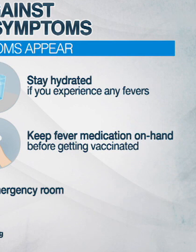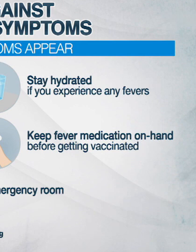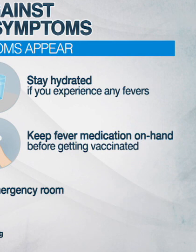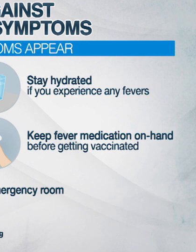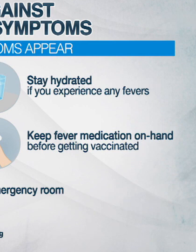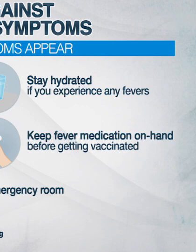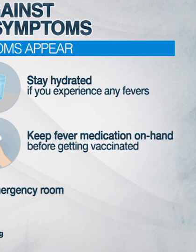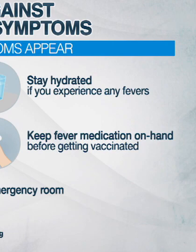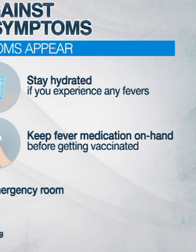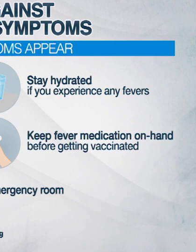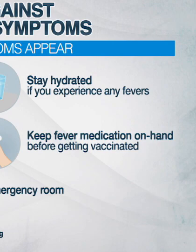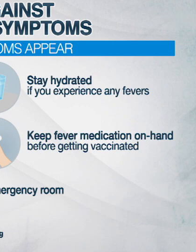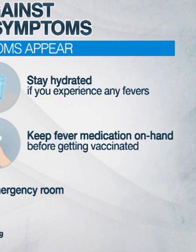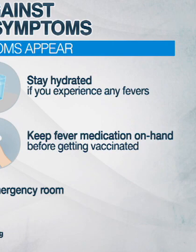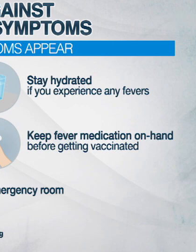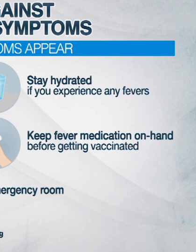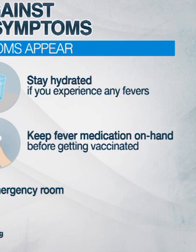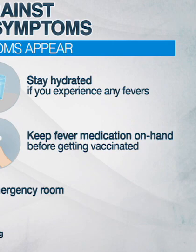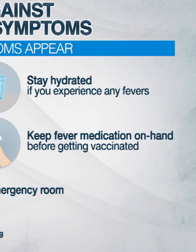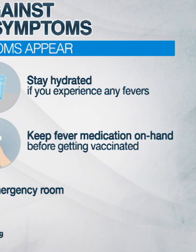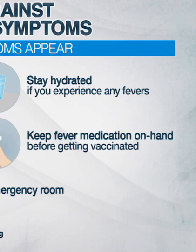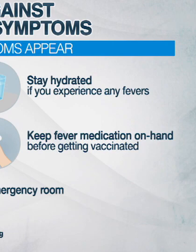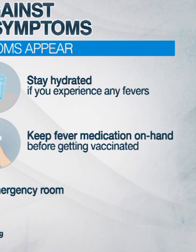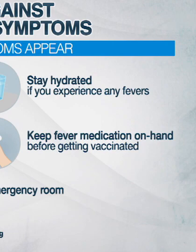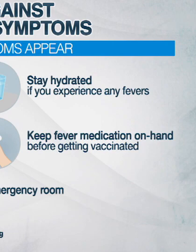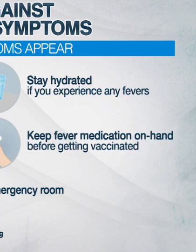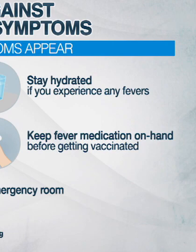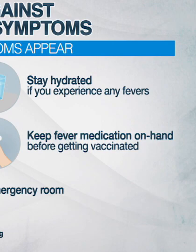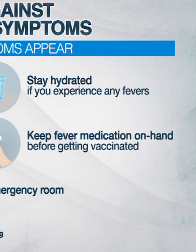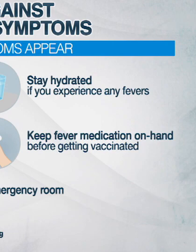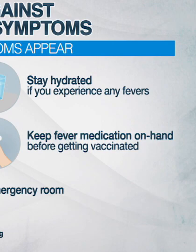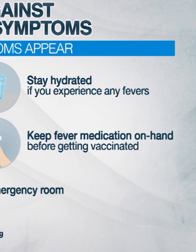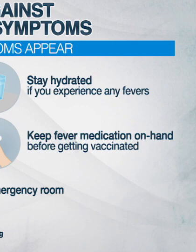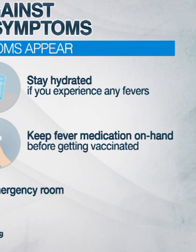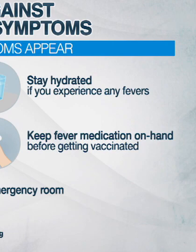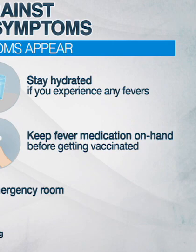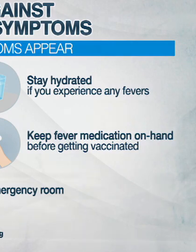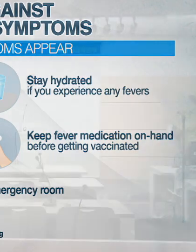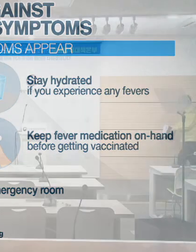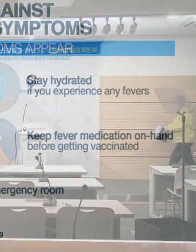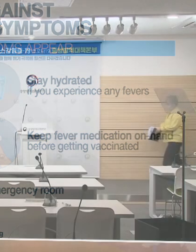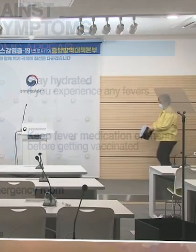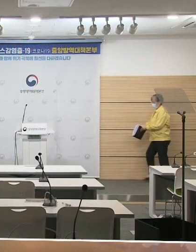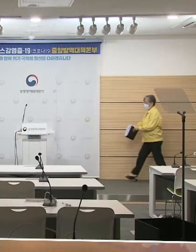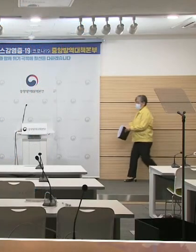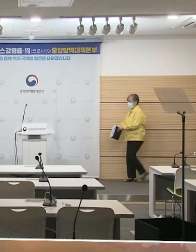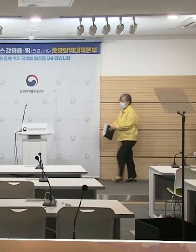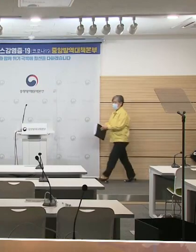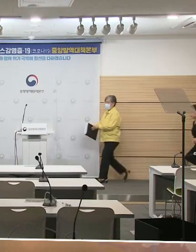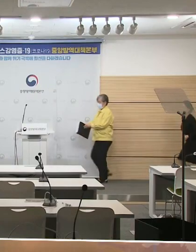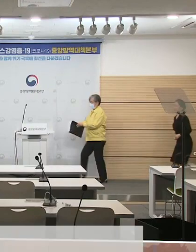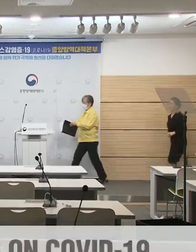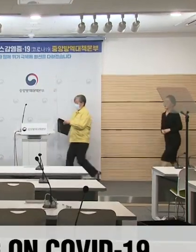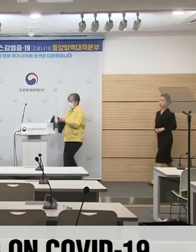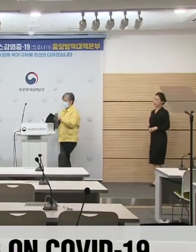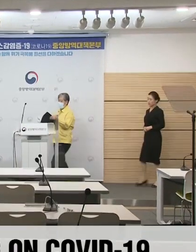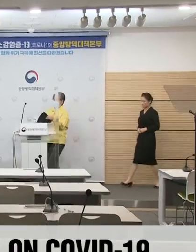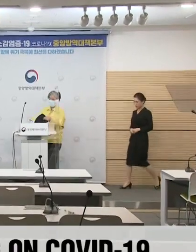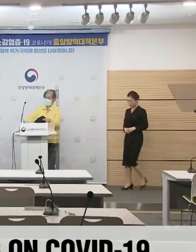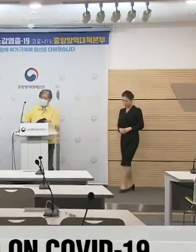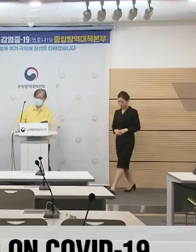social distancing guidelines in place until the 23rd of May. Well, the briefing is about to start. We'll come back to you